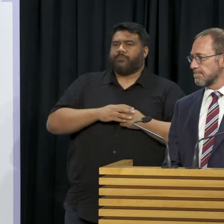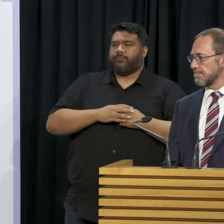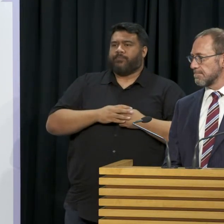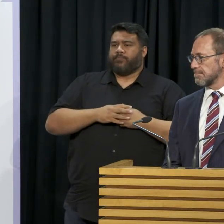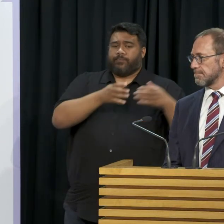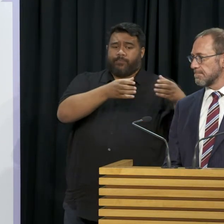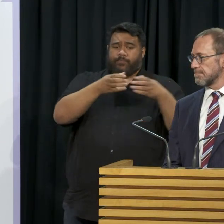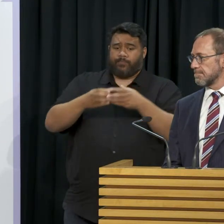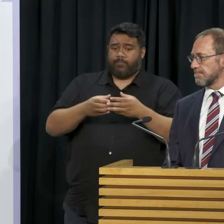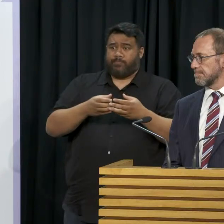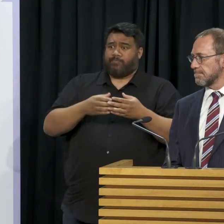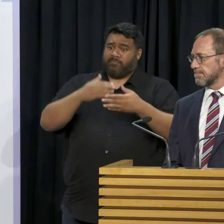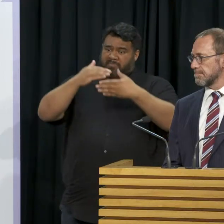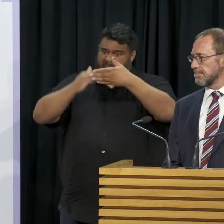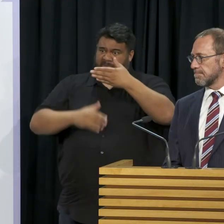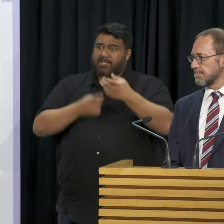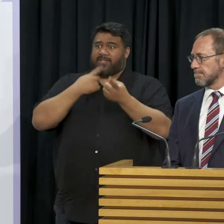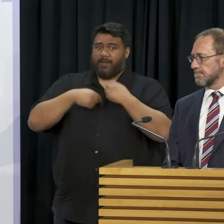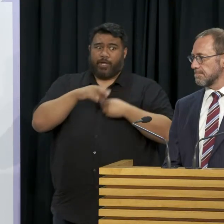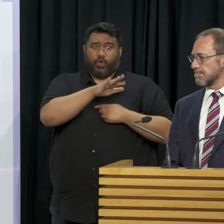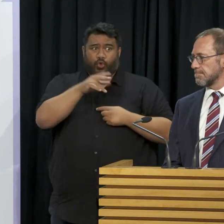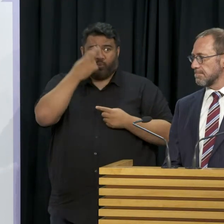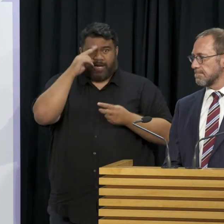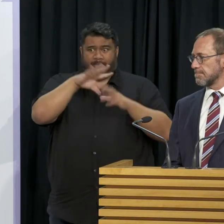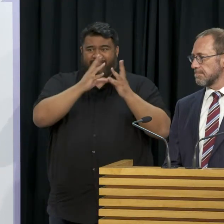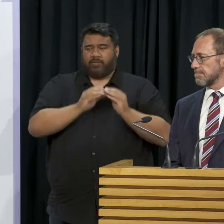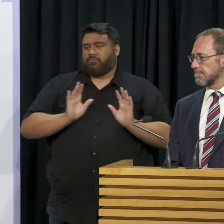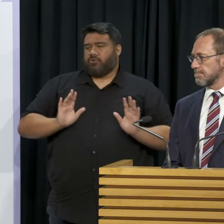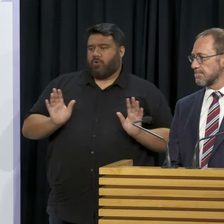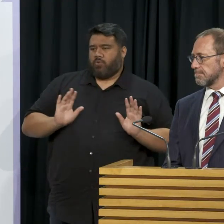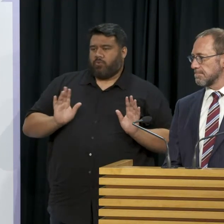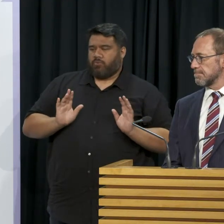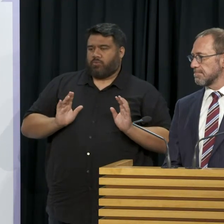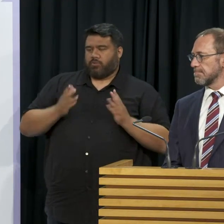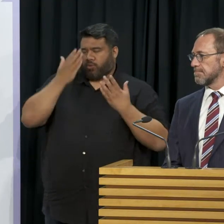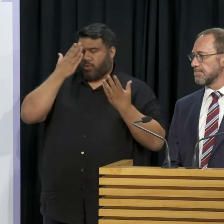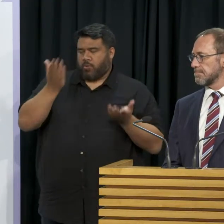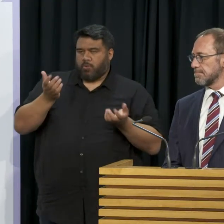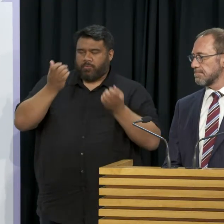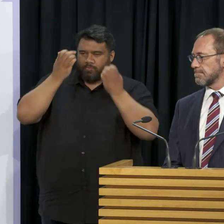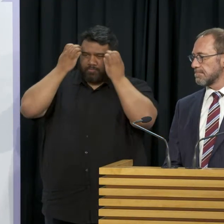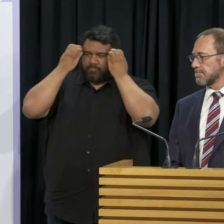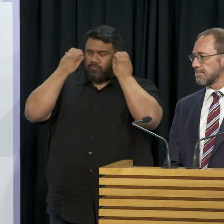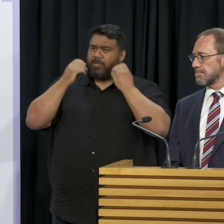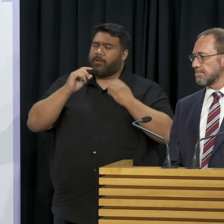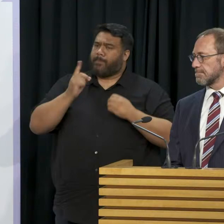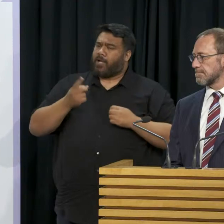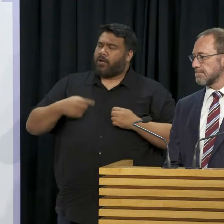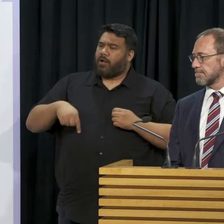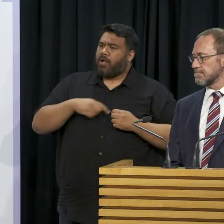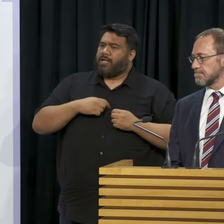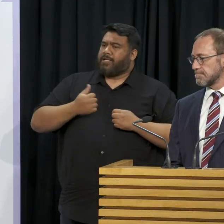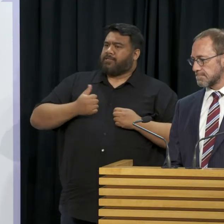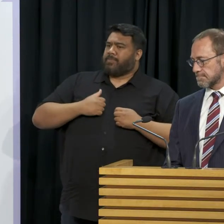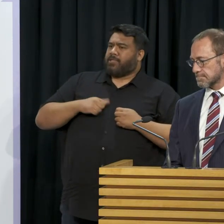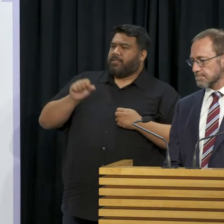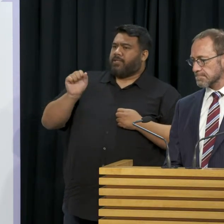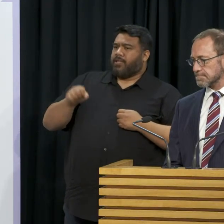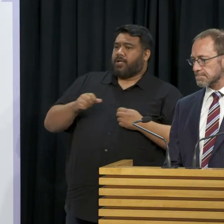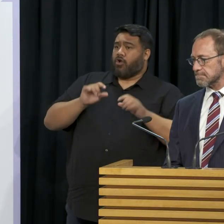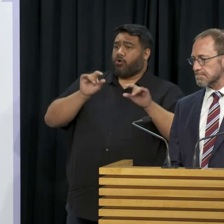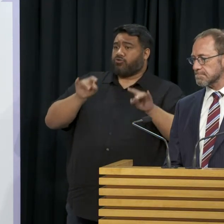of those people being deported. But I would expect, and we have worked very hard to say to our